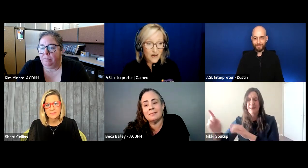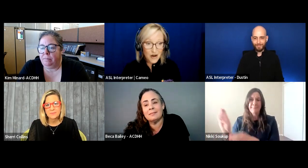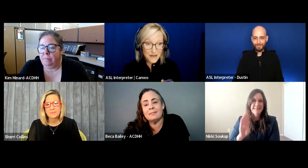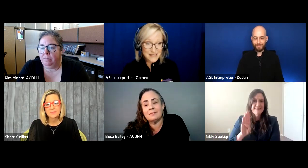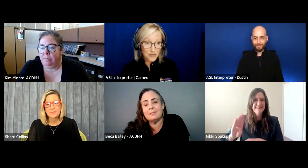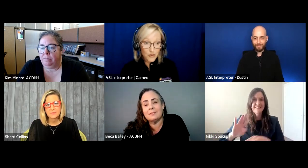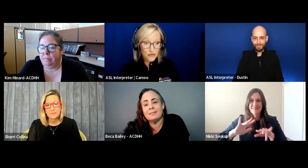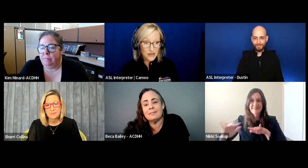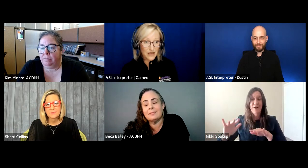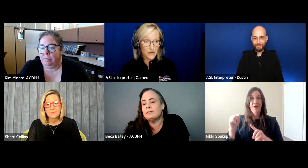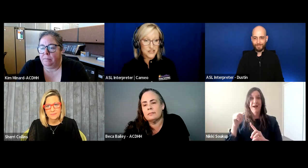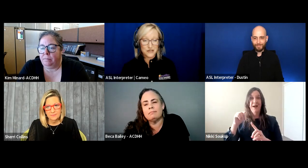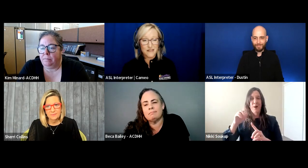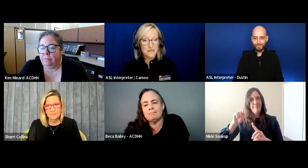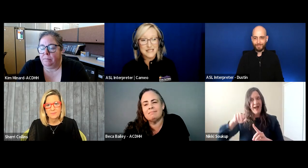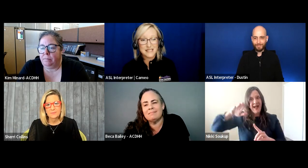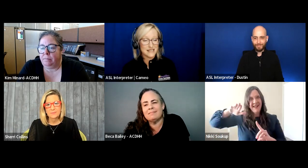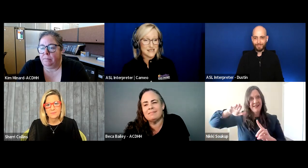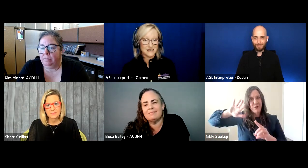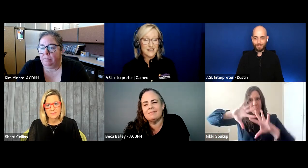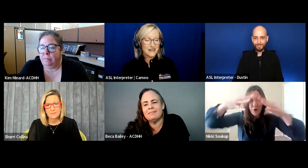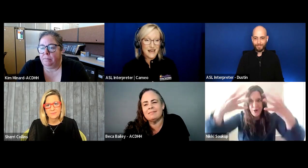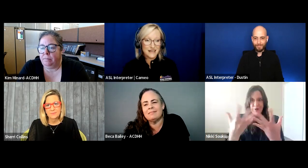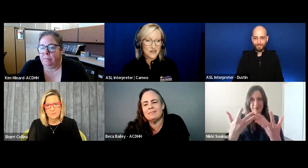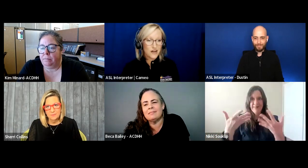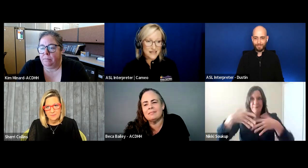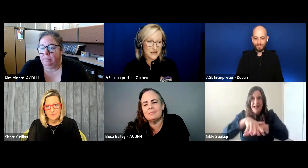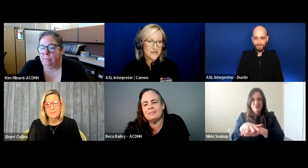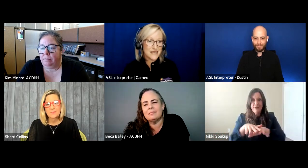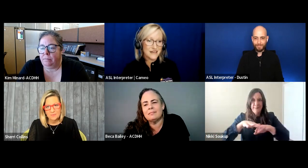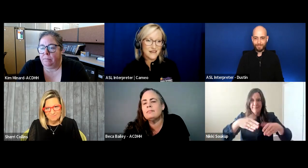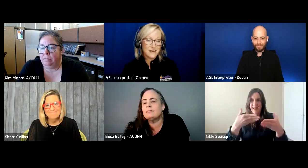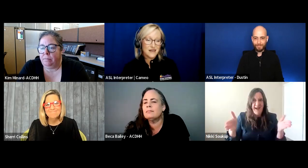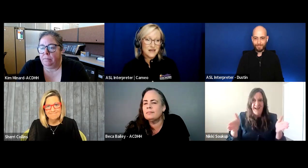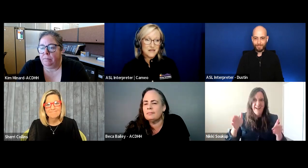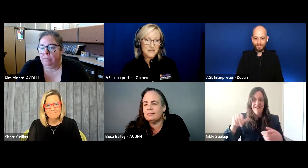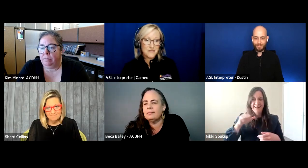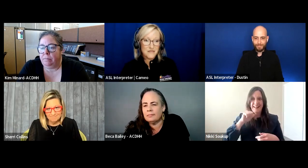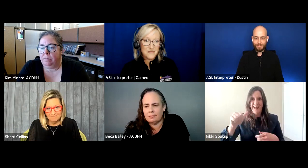including our amazing, beautiful language. There's deaf businesses and artists, like we said.